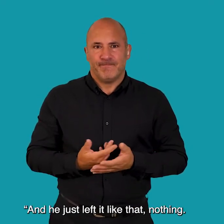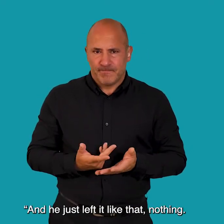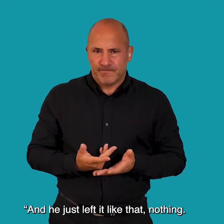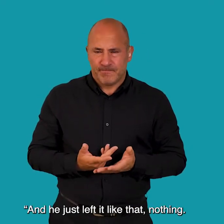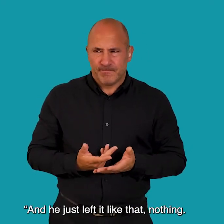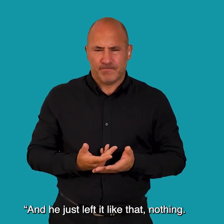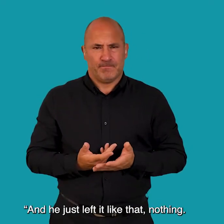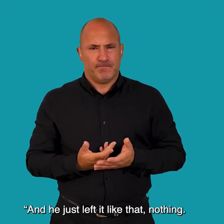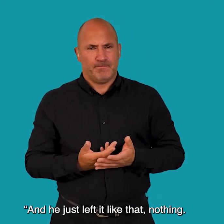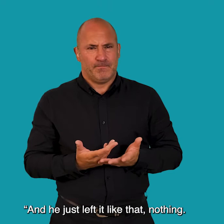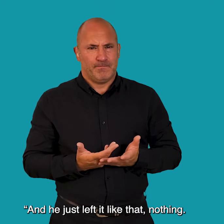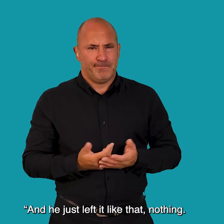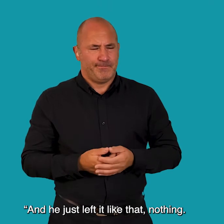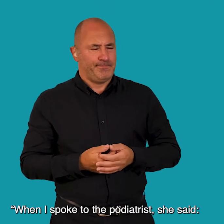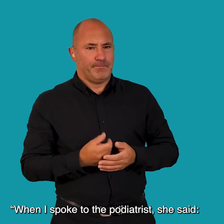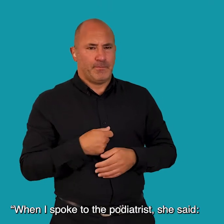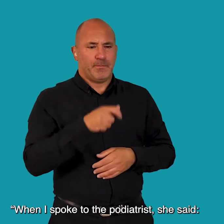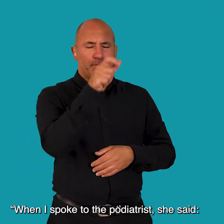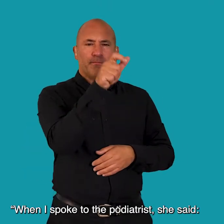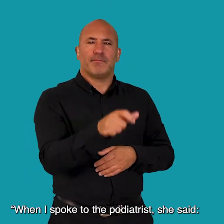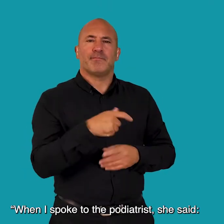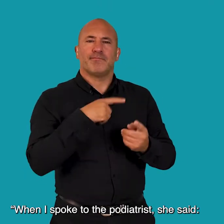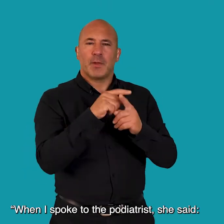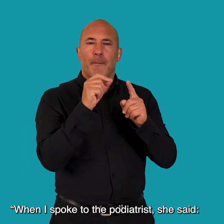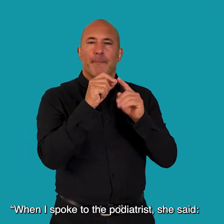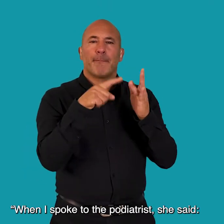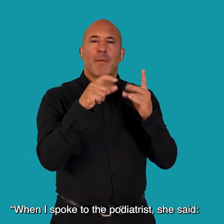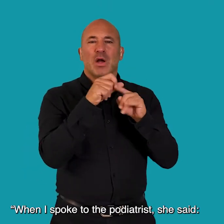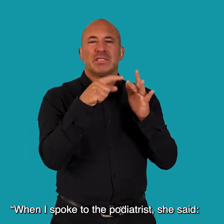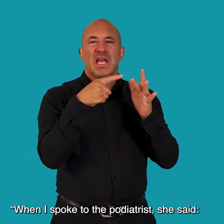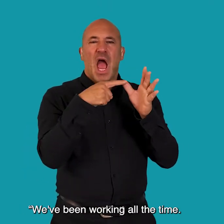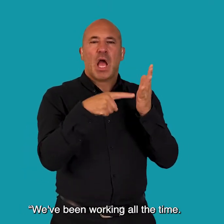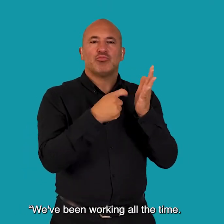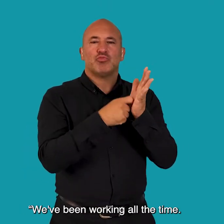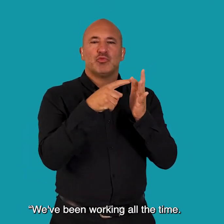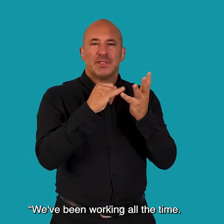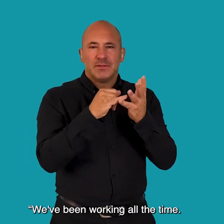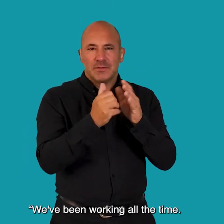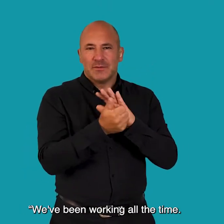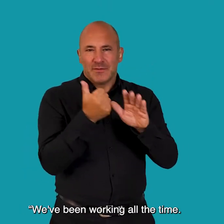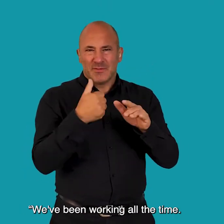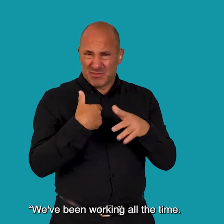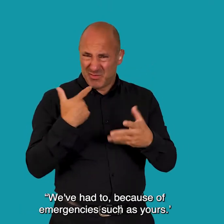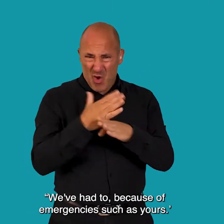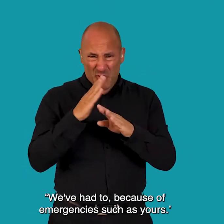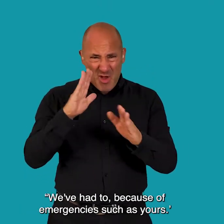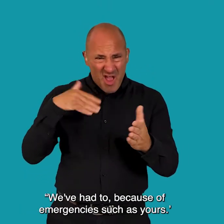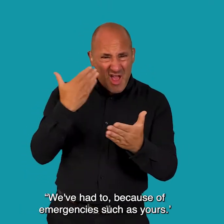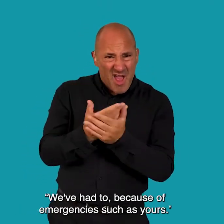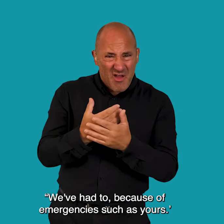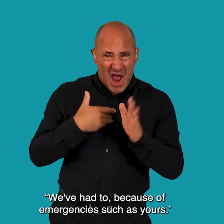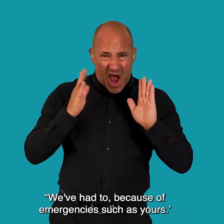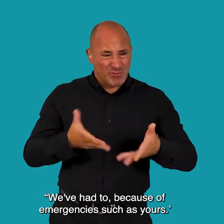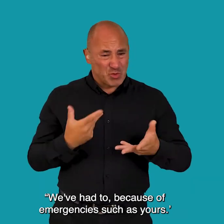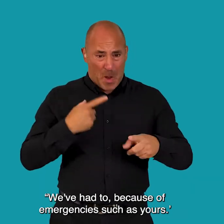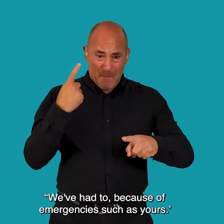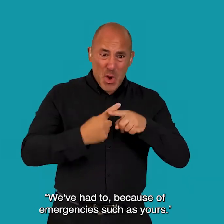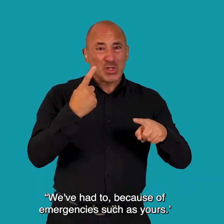that, nothing. When I spoke to the podiatrist, she said, 'We've been working all the time. We've had to, because of emergencies such